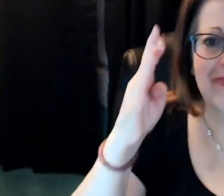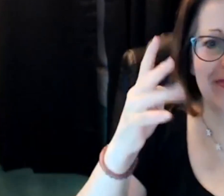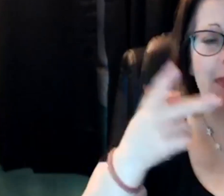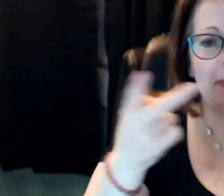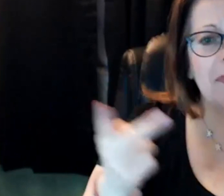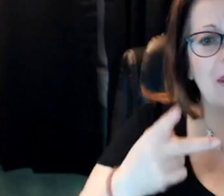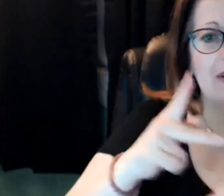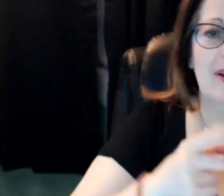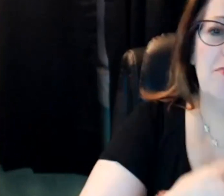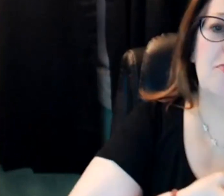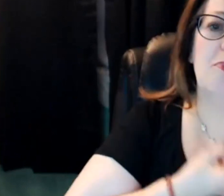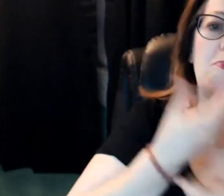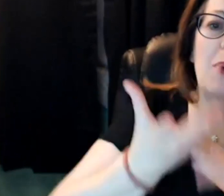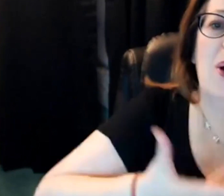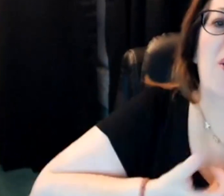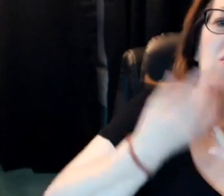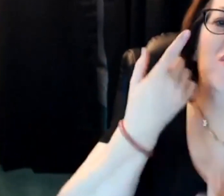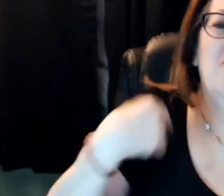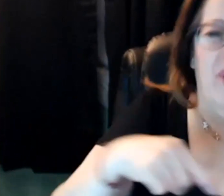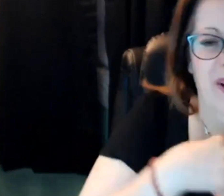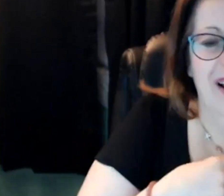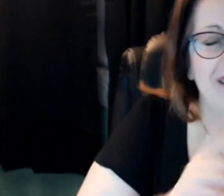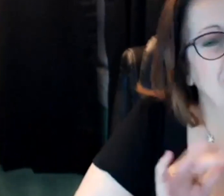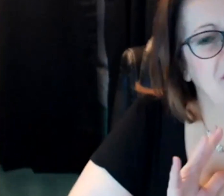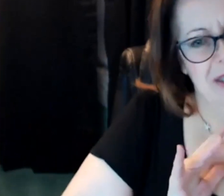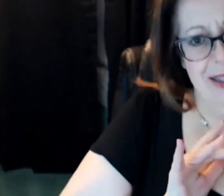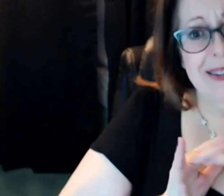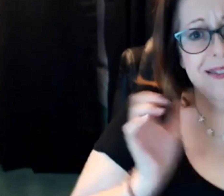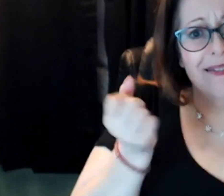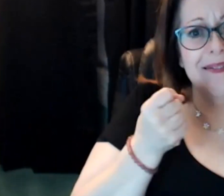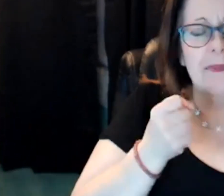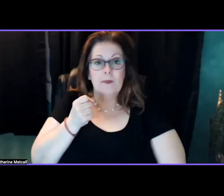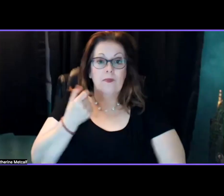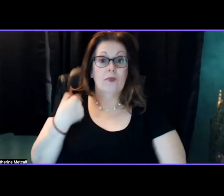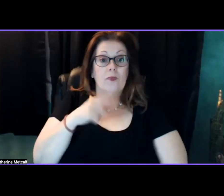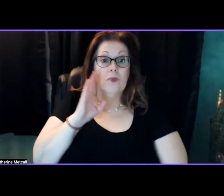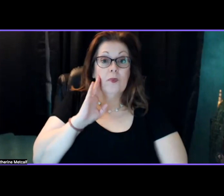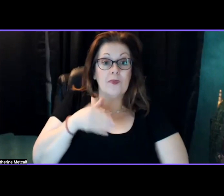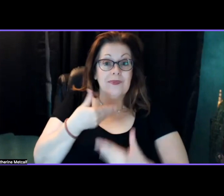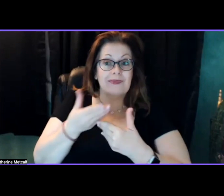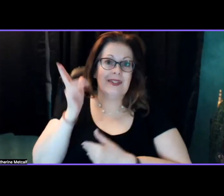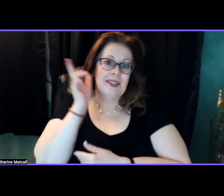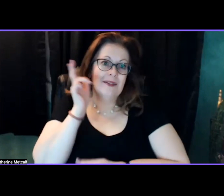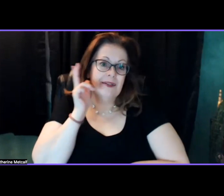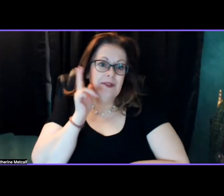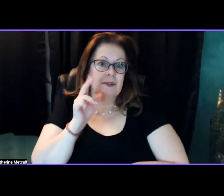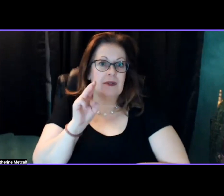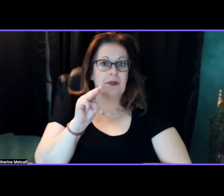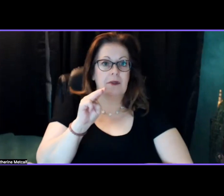us. Fantastic. We are going to hear from Maya